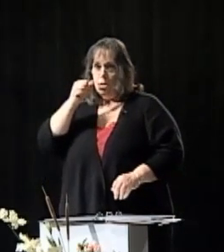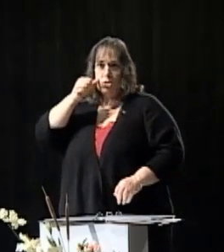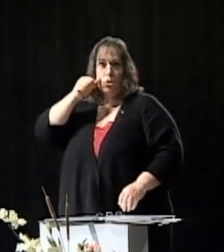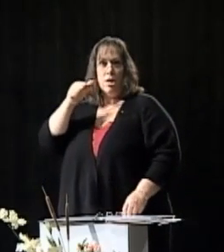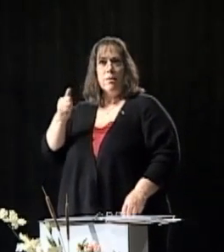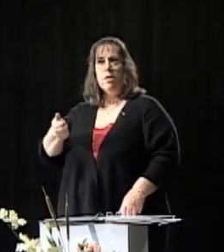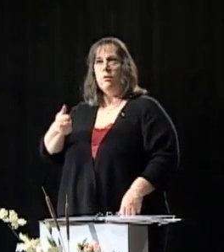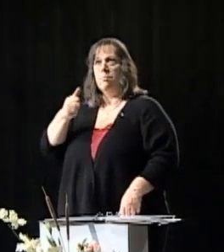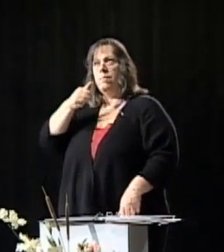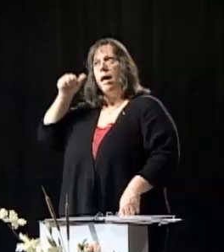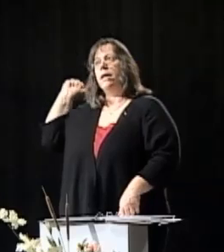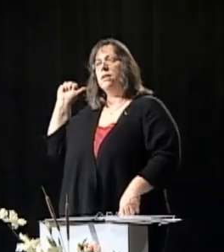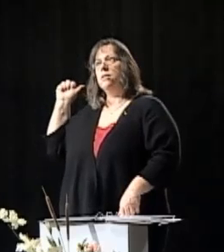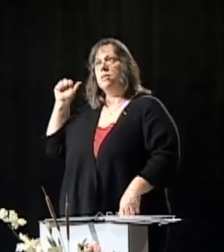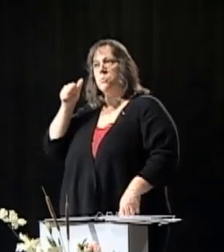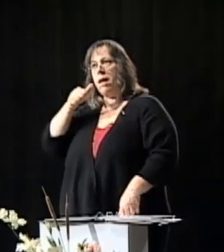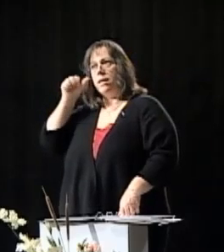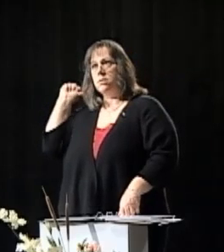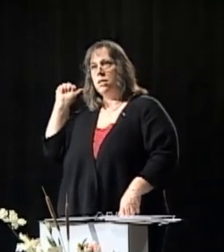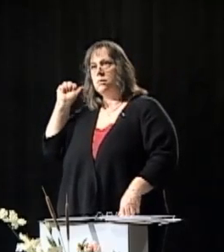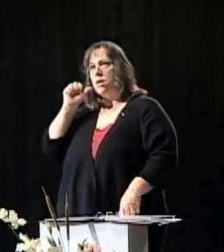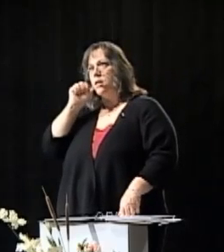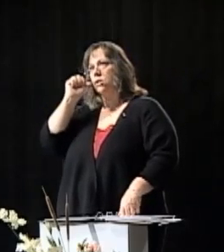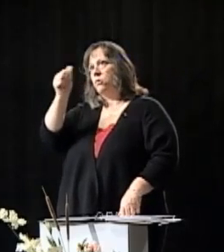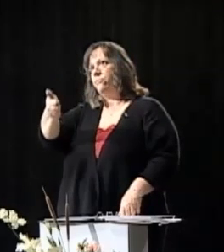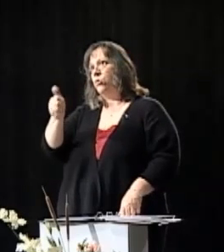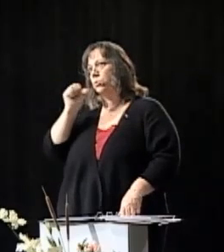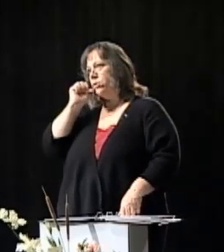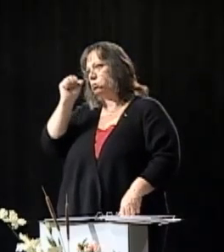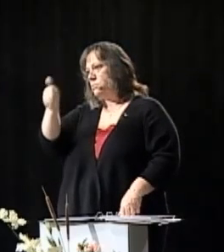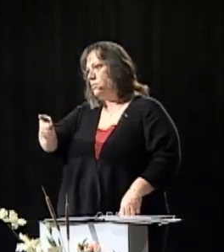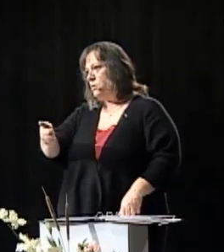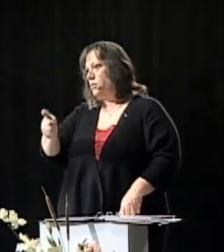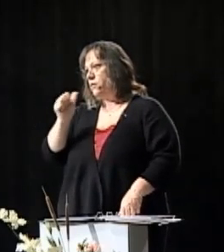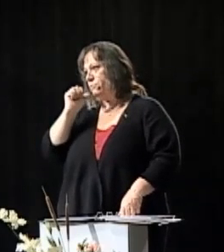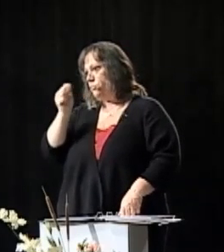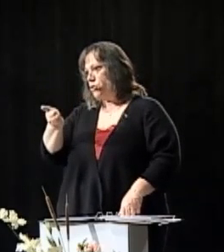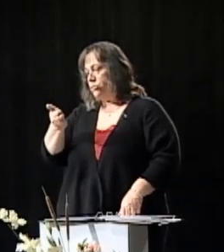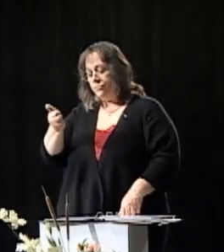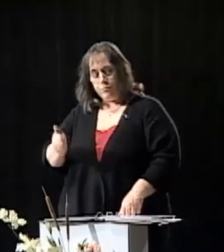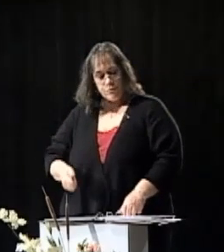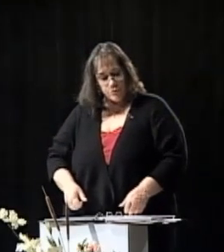So anything going back is past tense. Anything going forward is in the future.